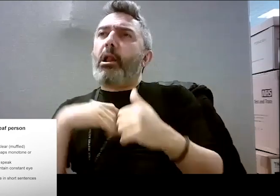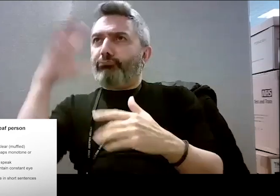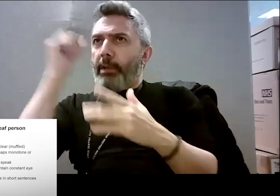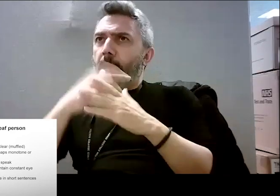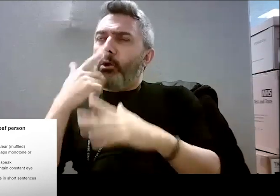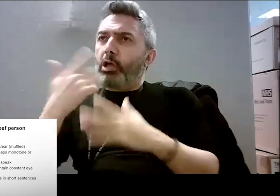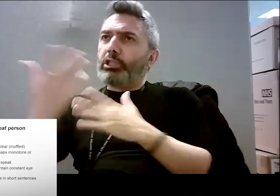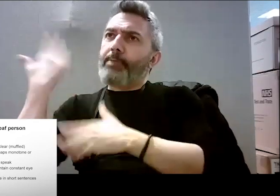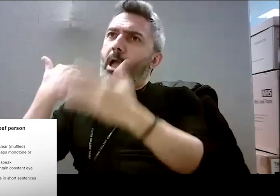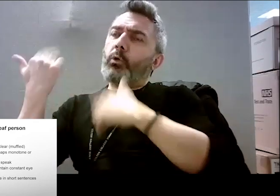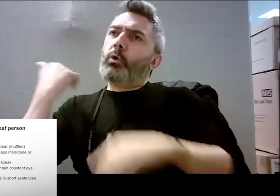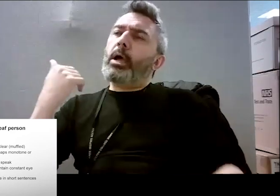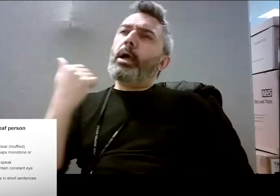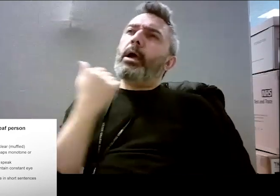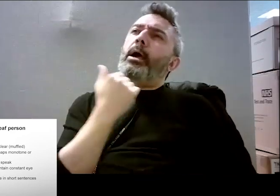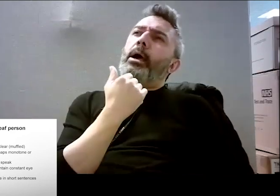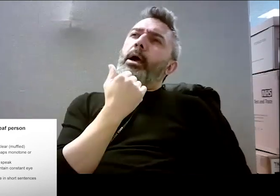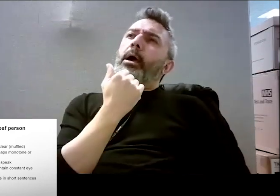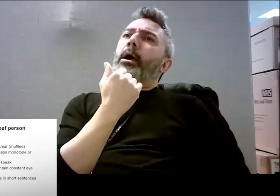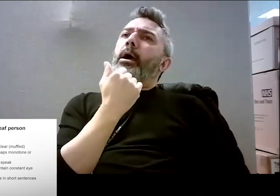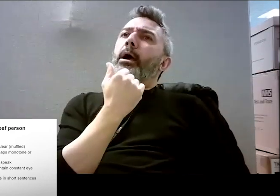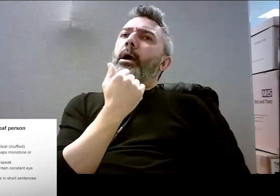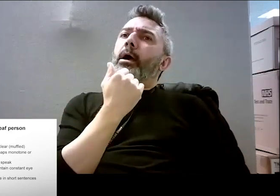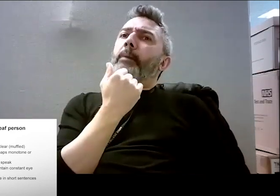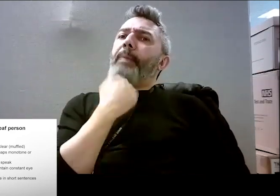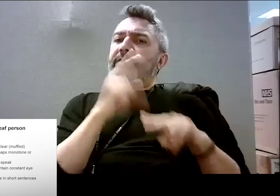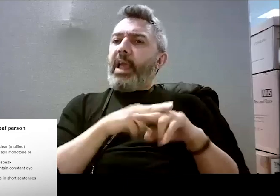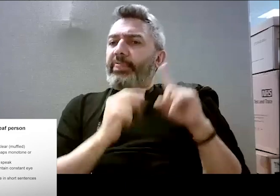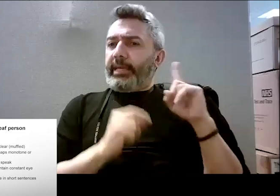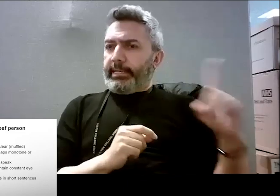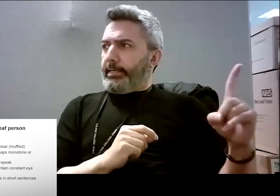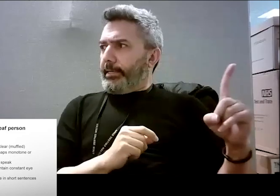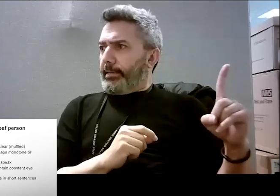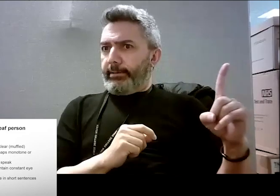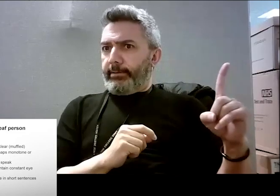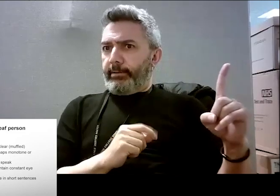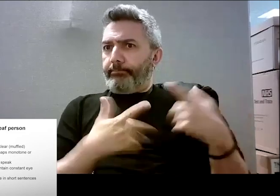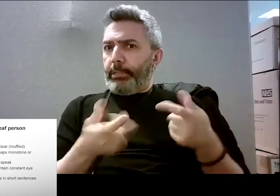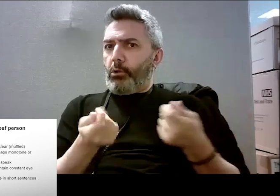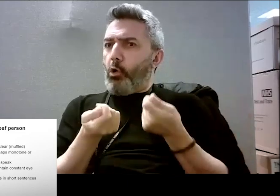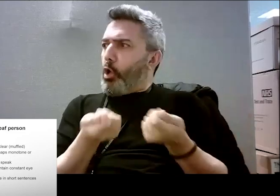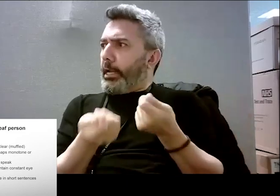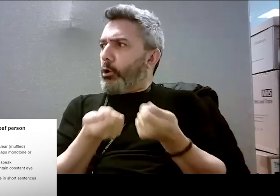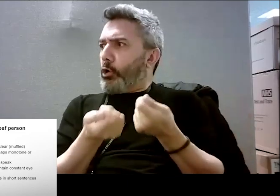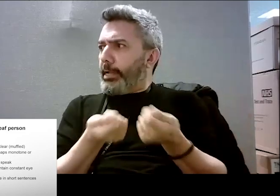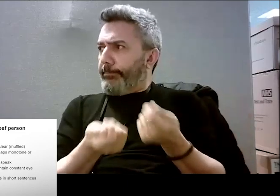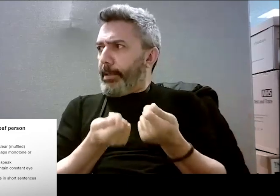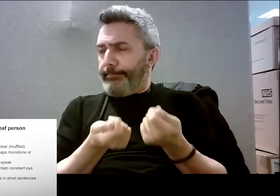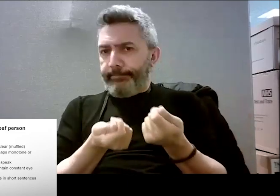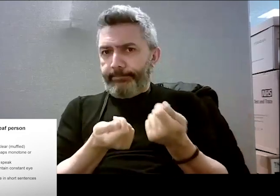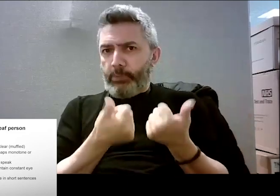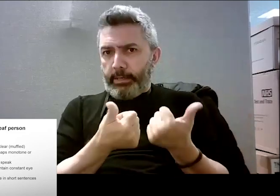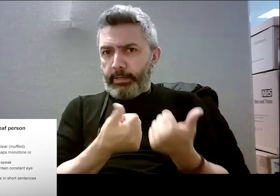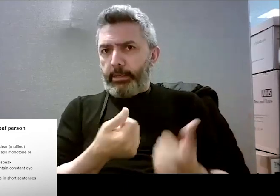deaf people. I remember a long time ago, my father was cooking